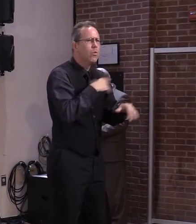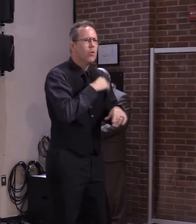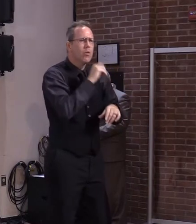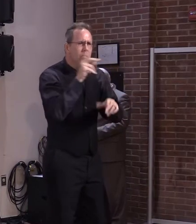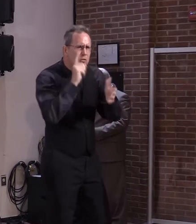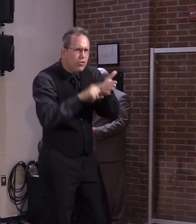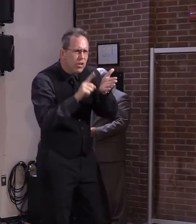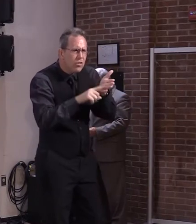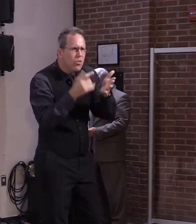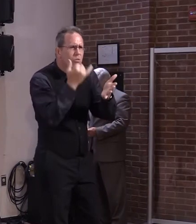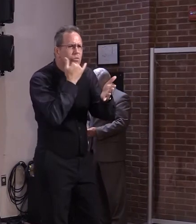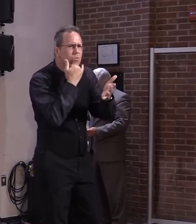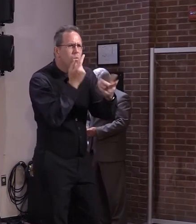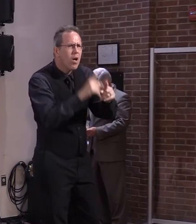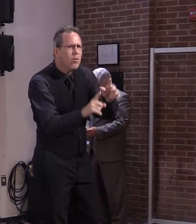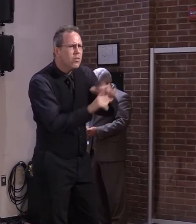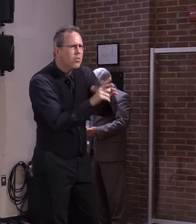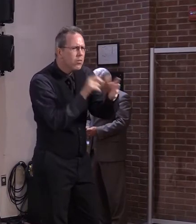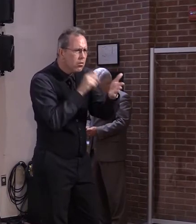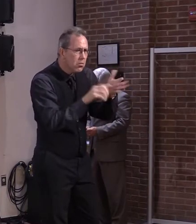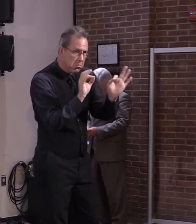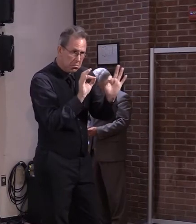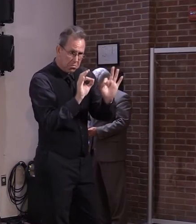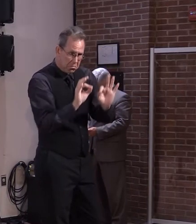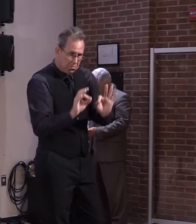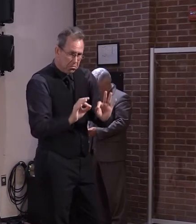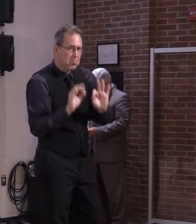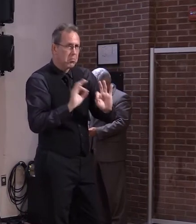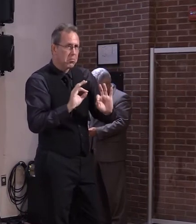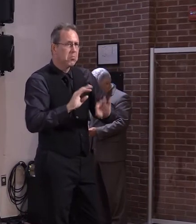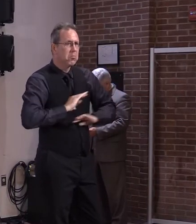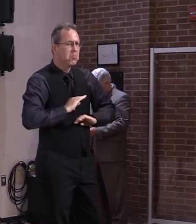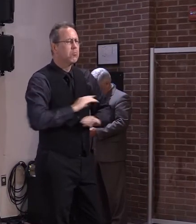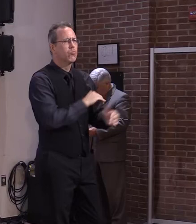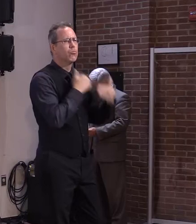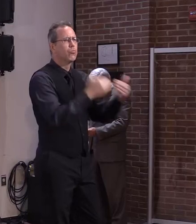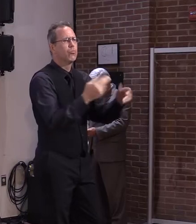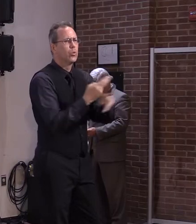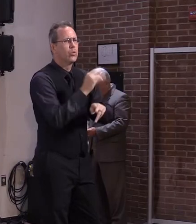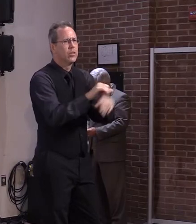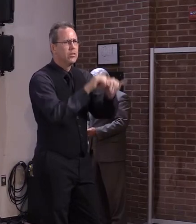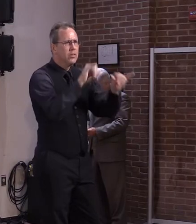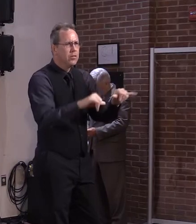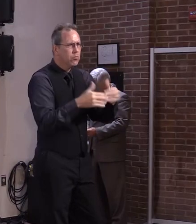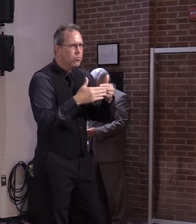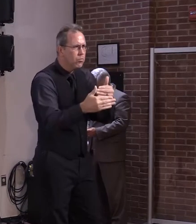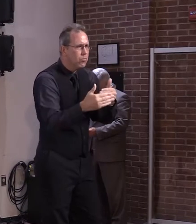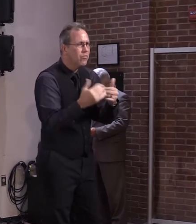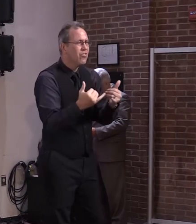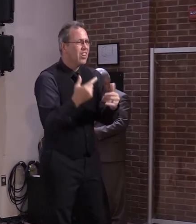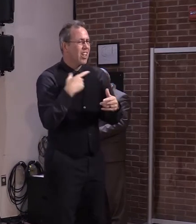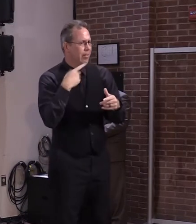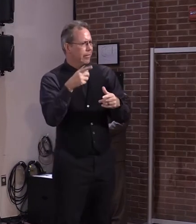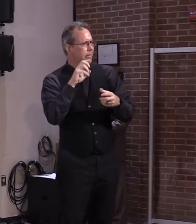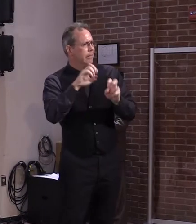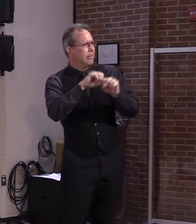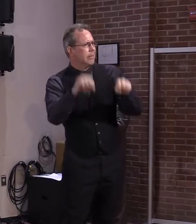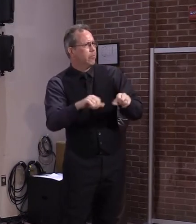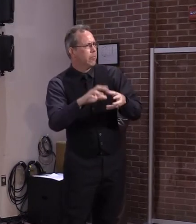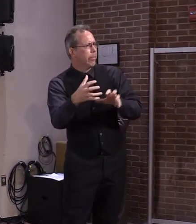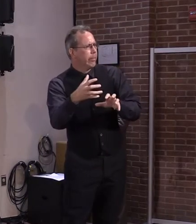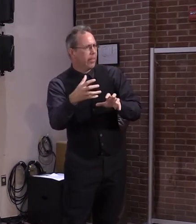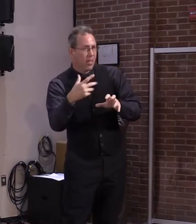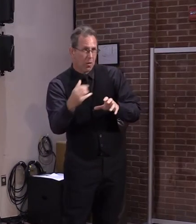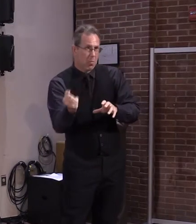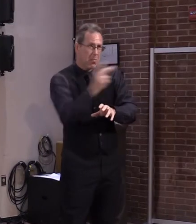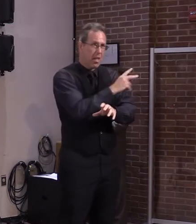had a challenging point that overwhelmed the system, and we just want to make sure that that it's 100% when we implement